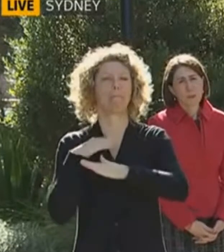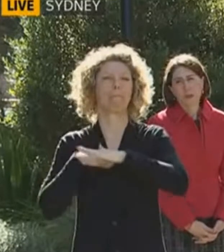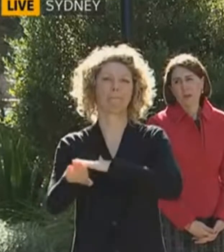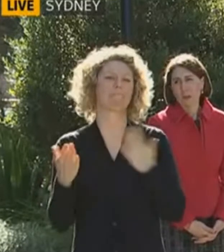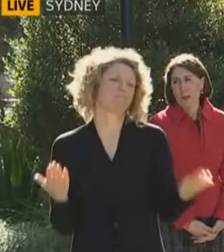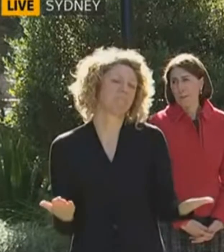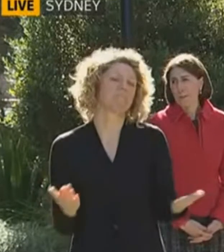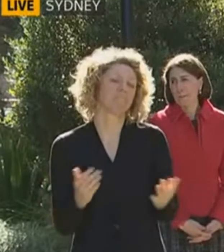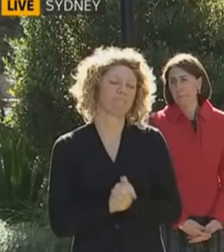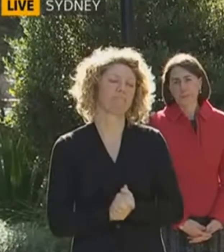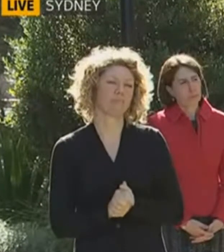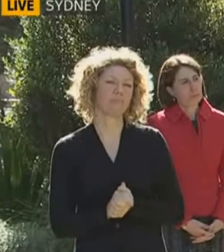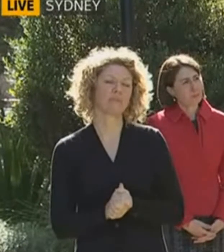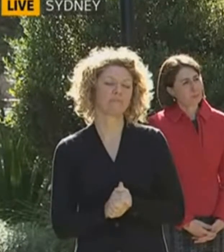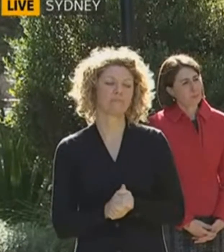the borders